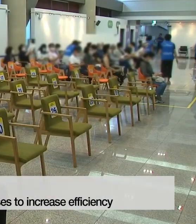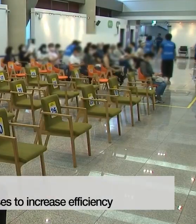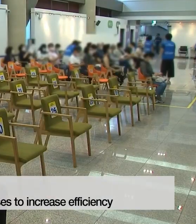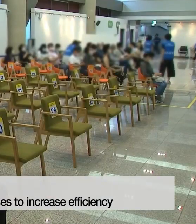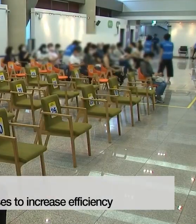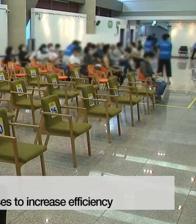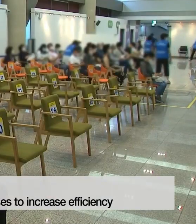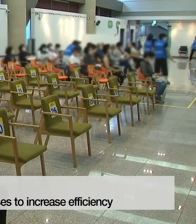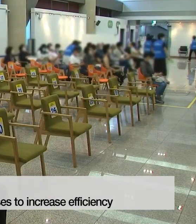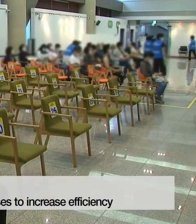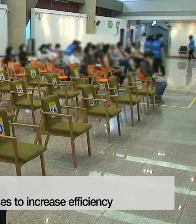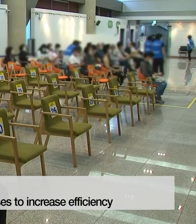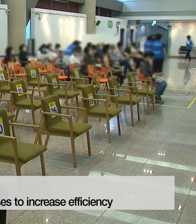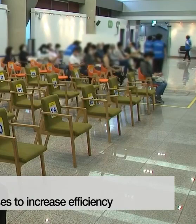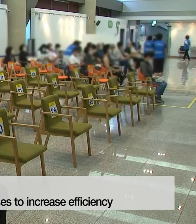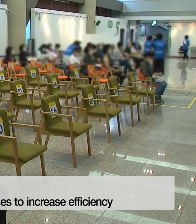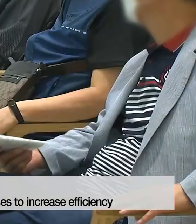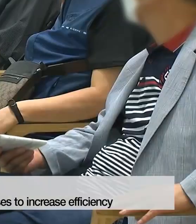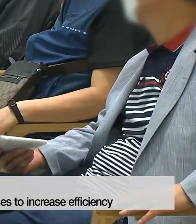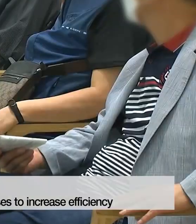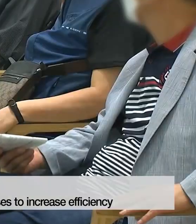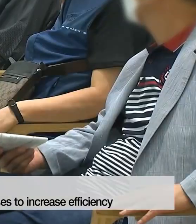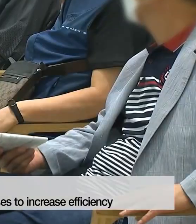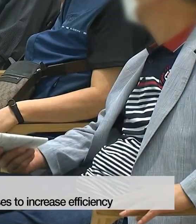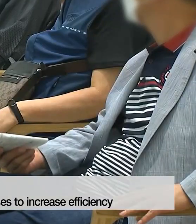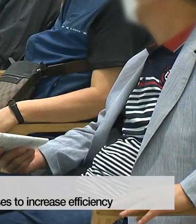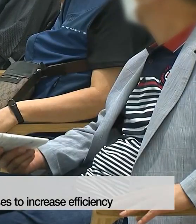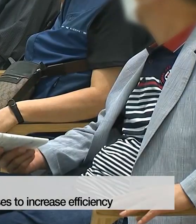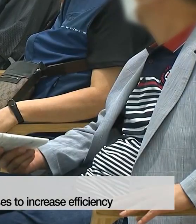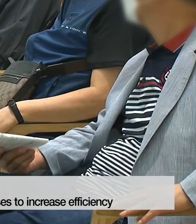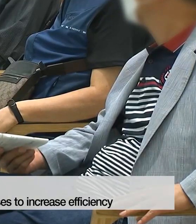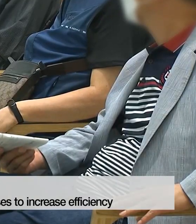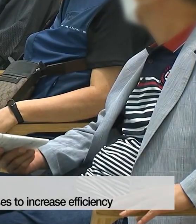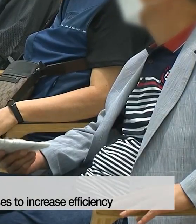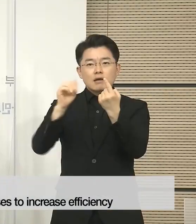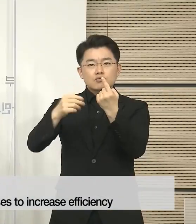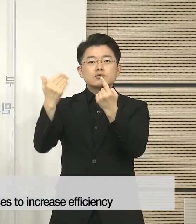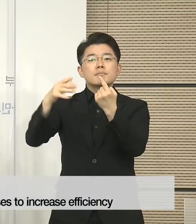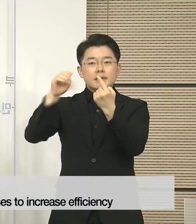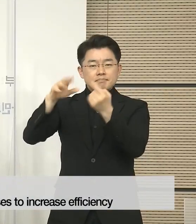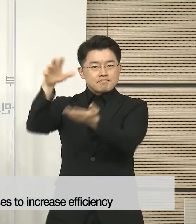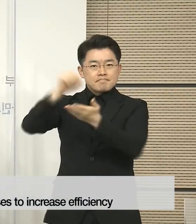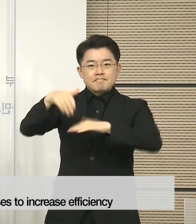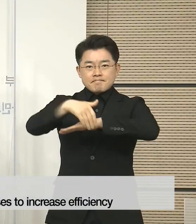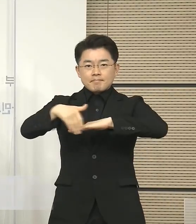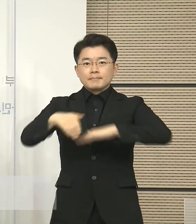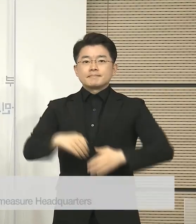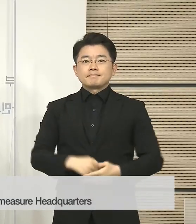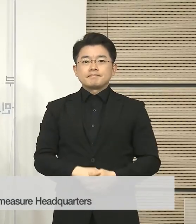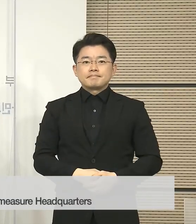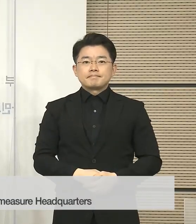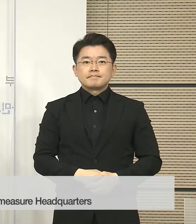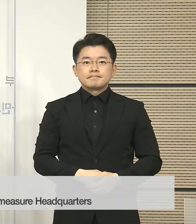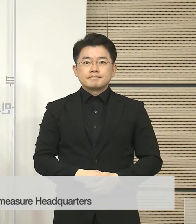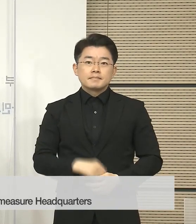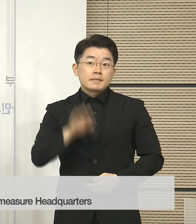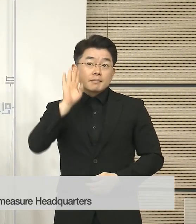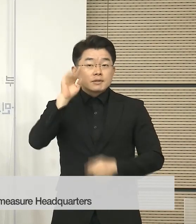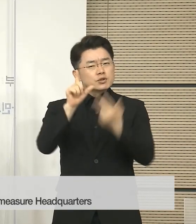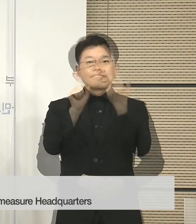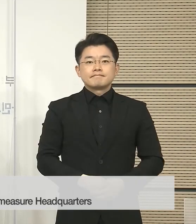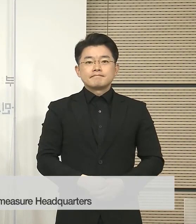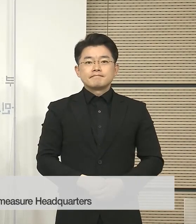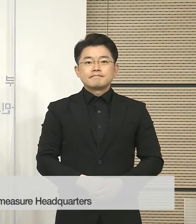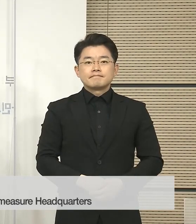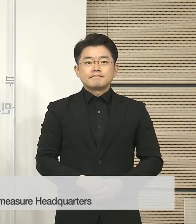of increasing efficiency, not any delay or shortage of the vaccine. A total of 10 million